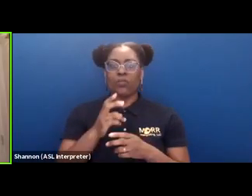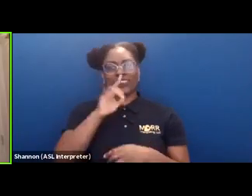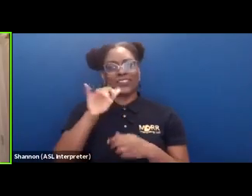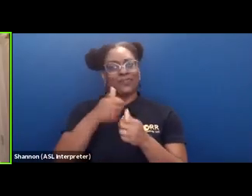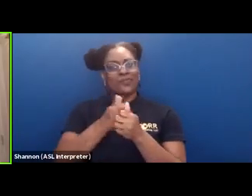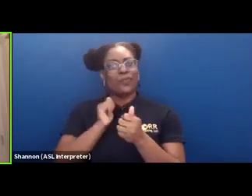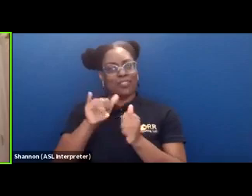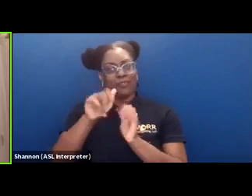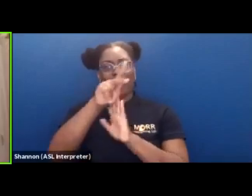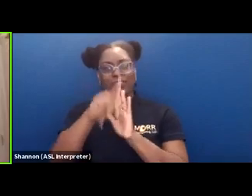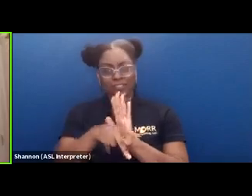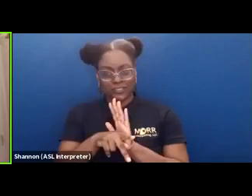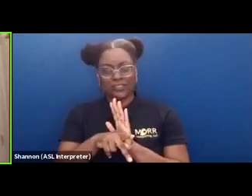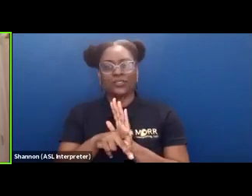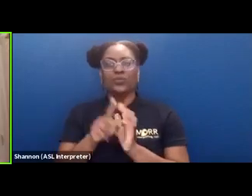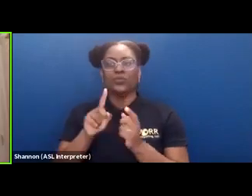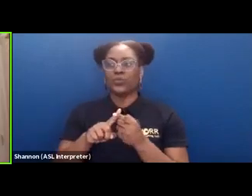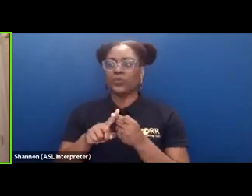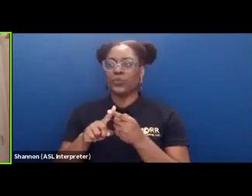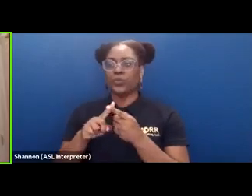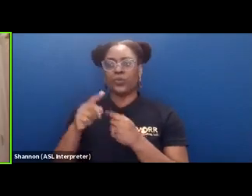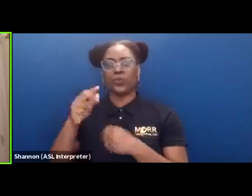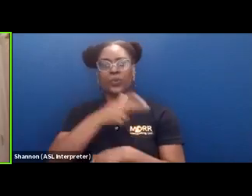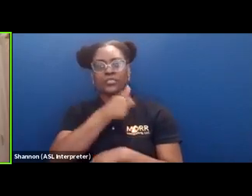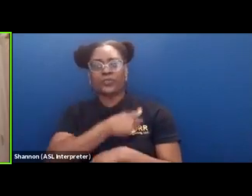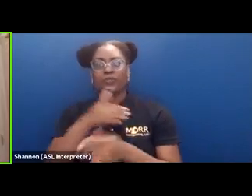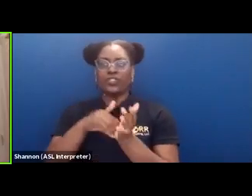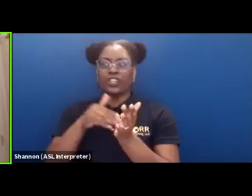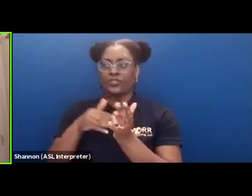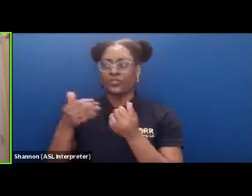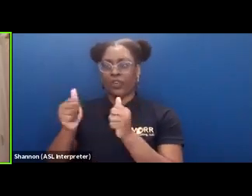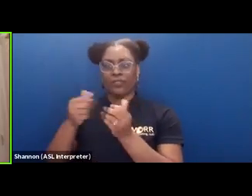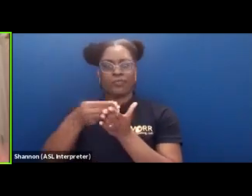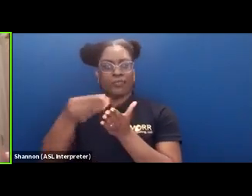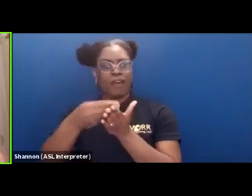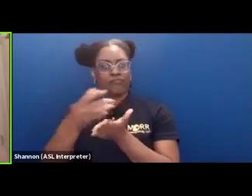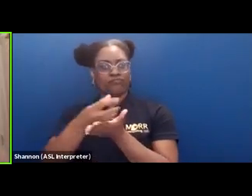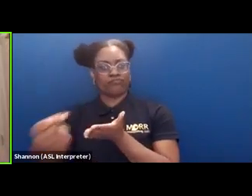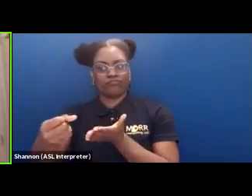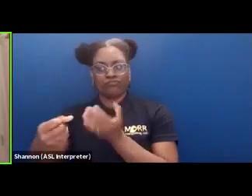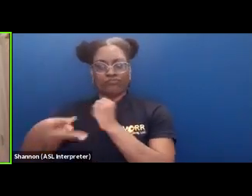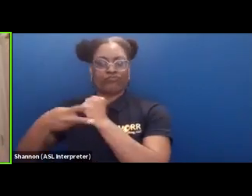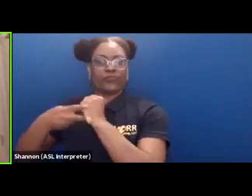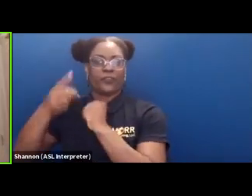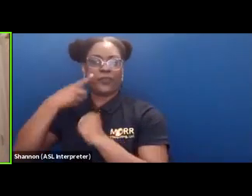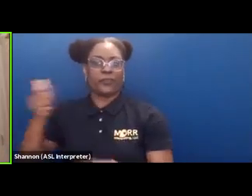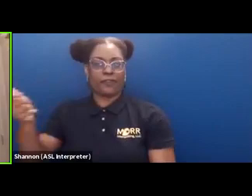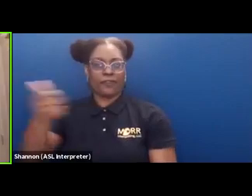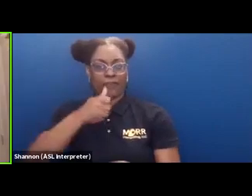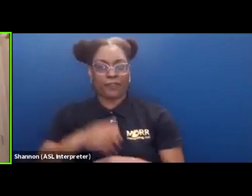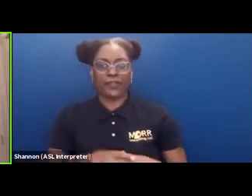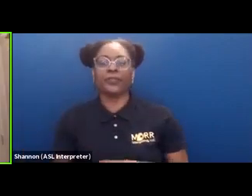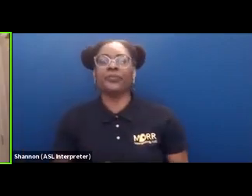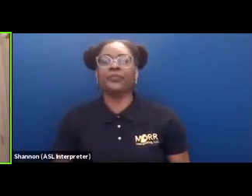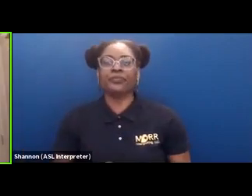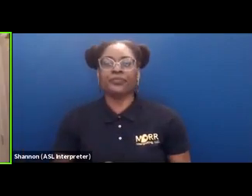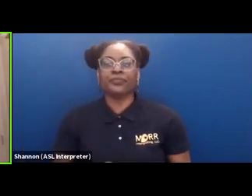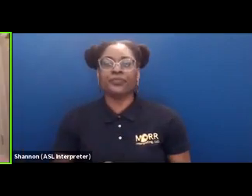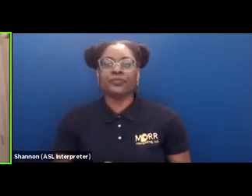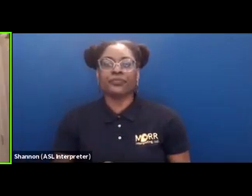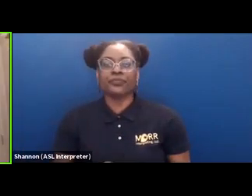says names of medication directly on the internet as though people are not going to try to obtain that drug, especially when they're told